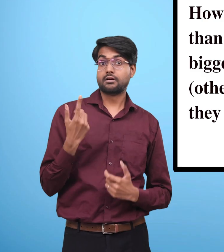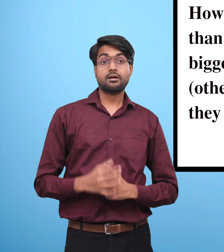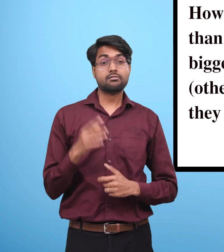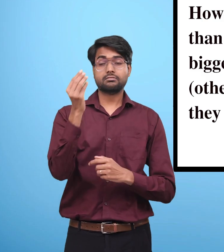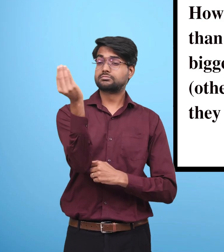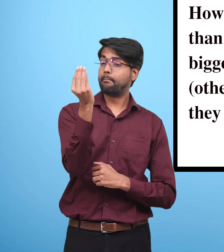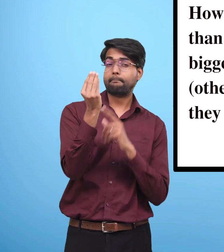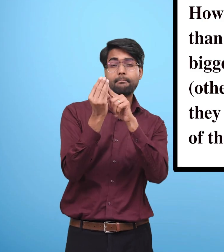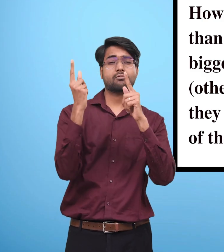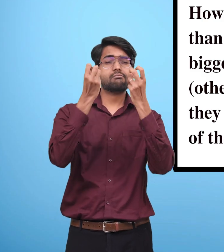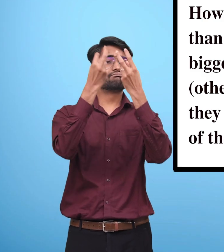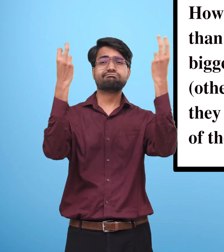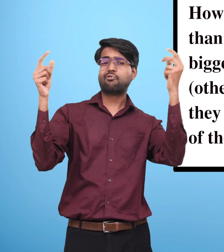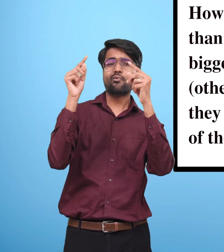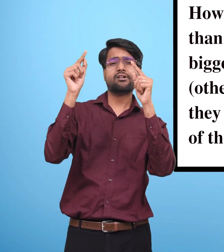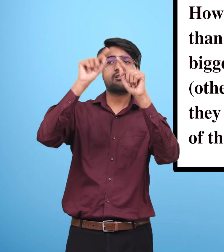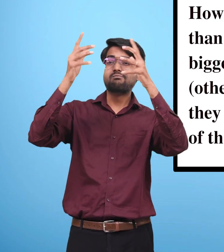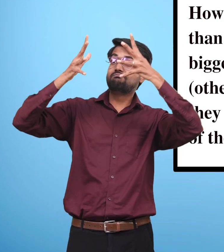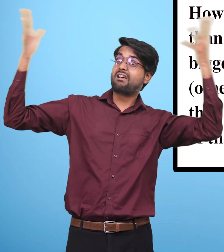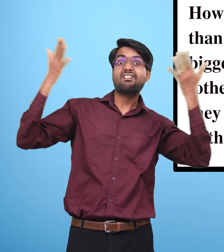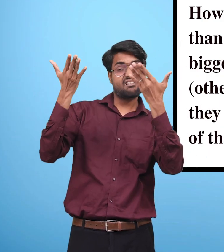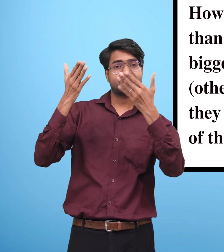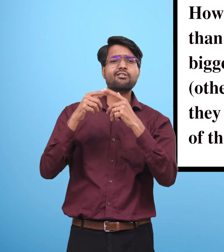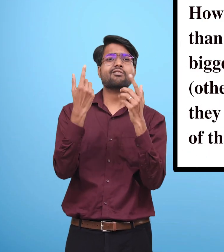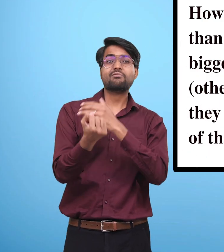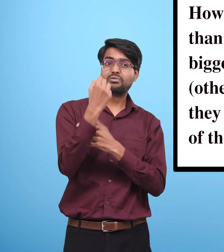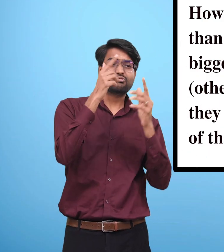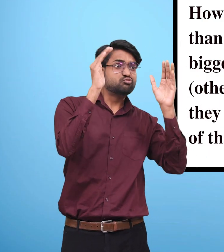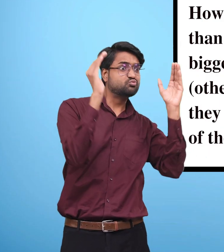even though some of the stars are much bigger than our sun.